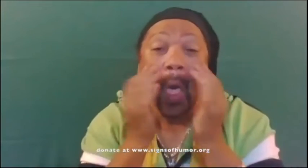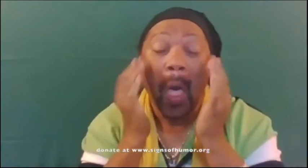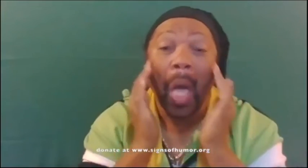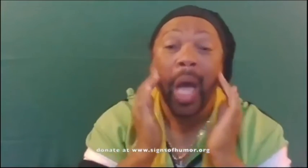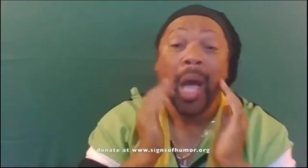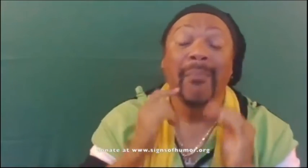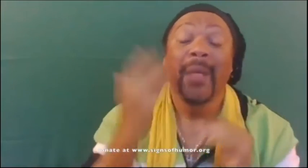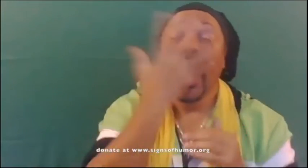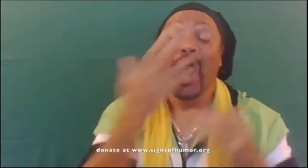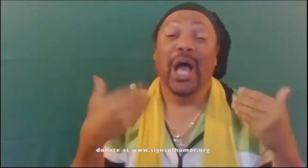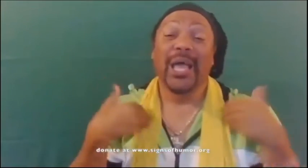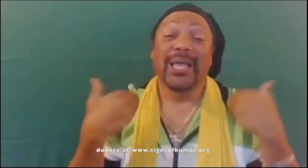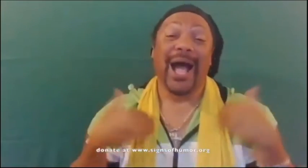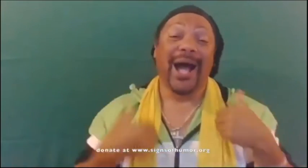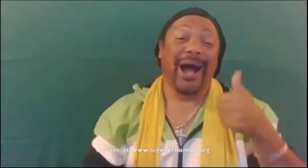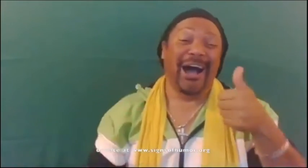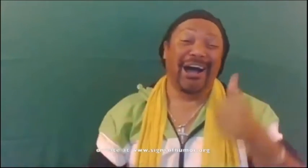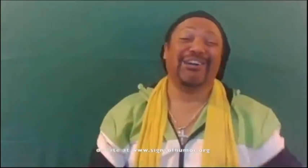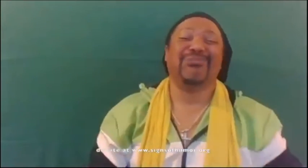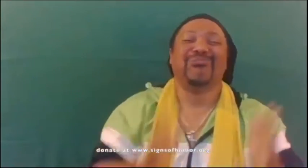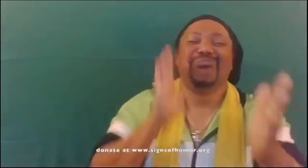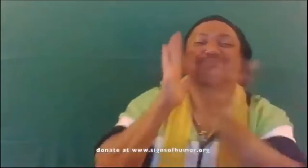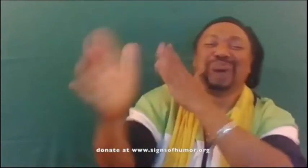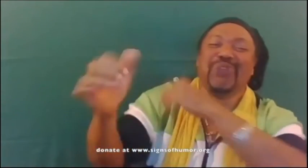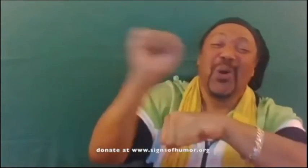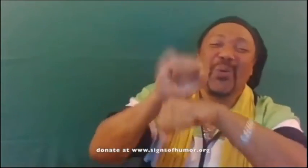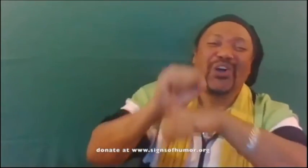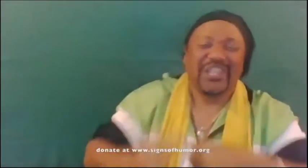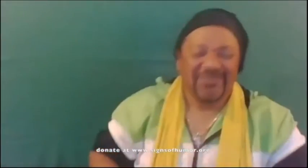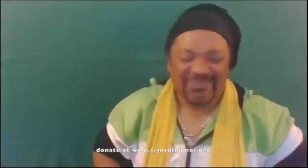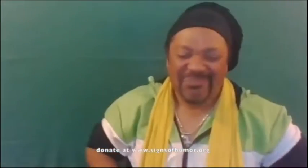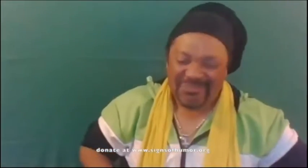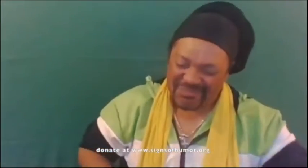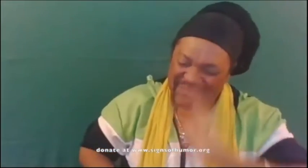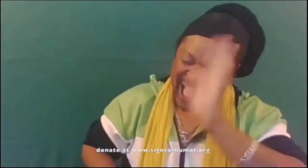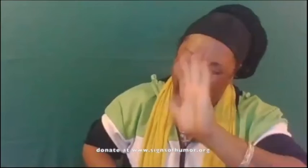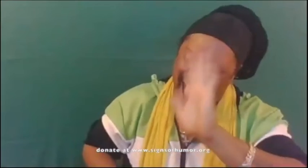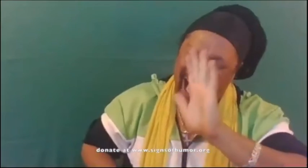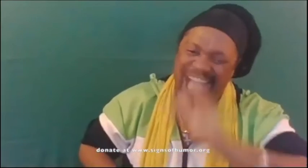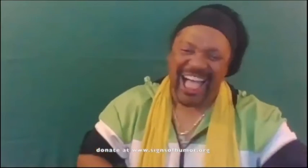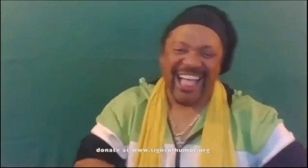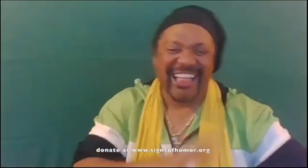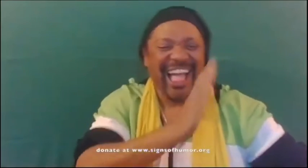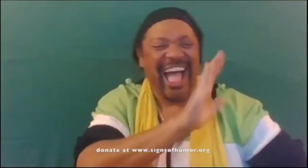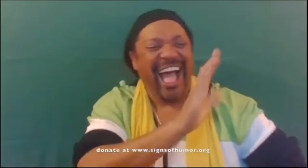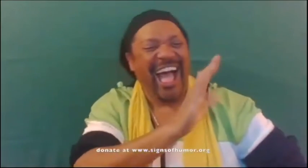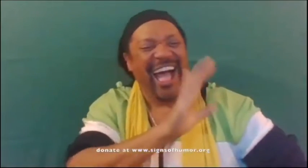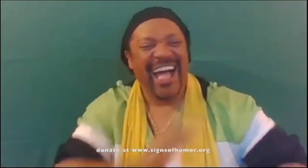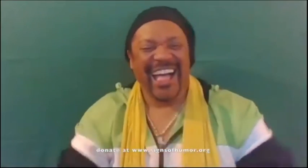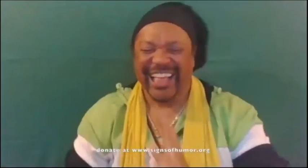morning, I'm ready to go. I'm looking young, baby. I'm looking good. I'm on my way to work. I'm like, hey, Miss Johnson.